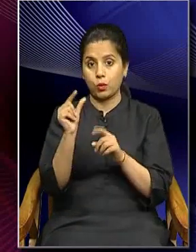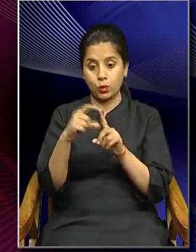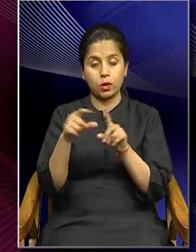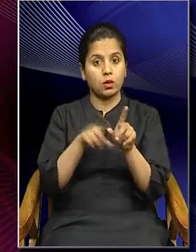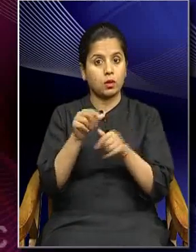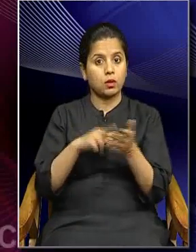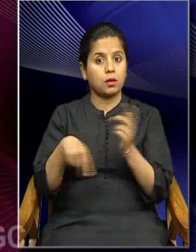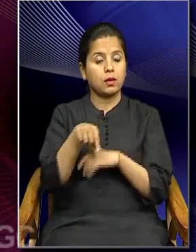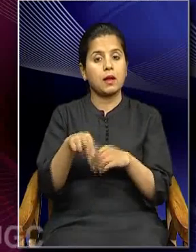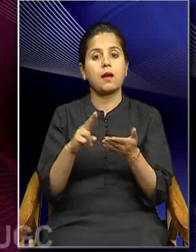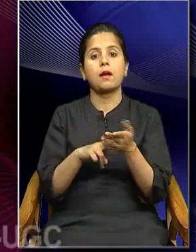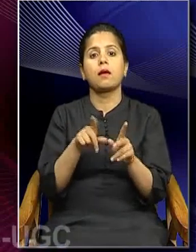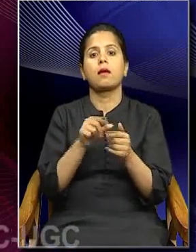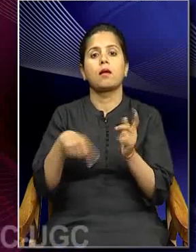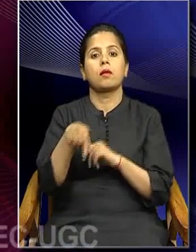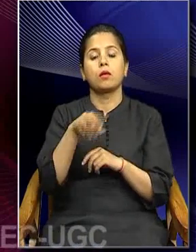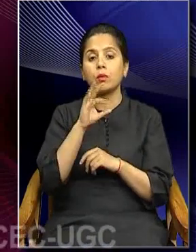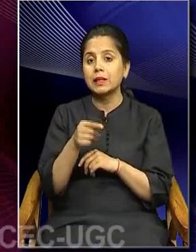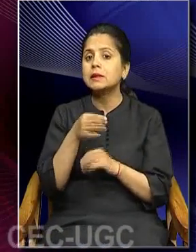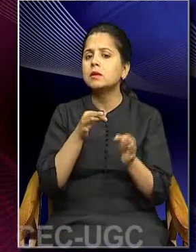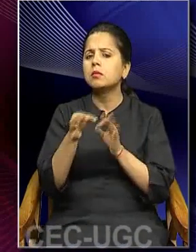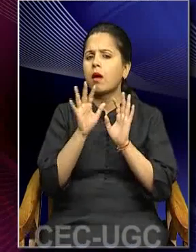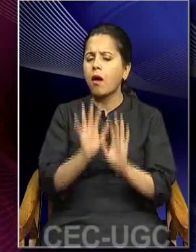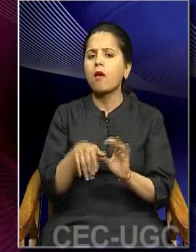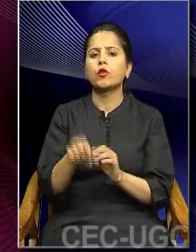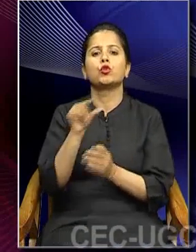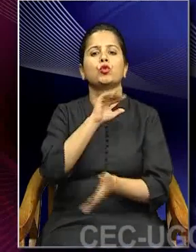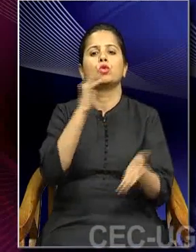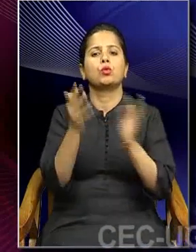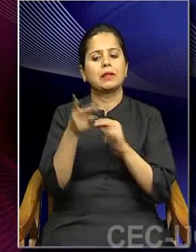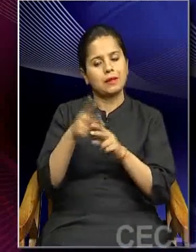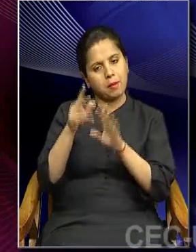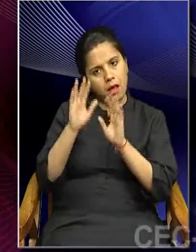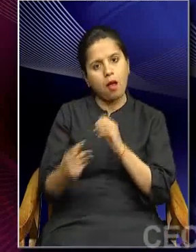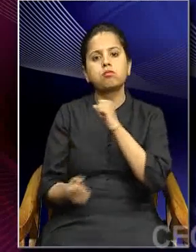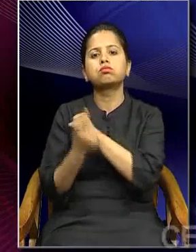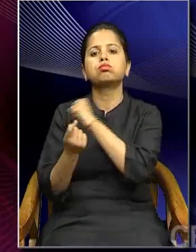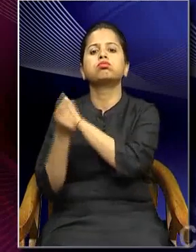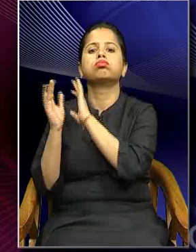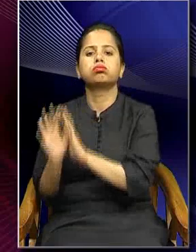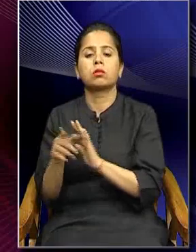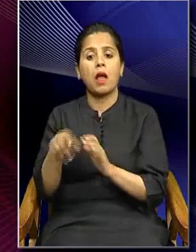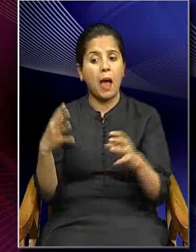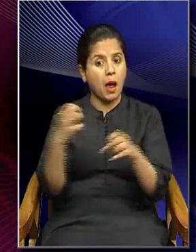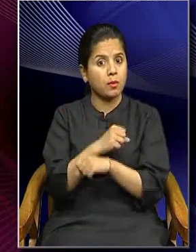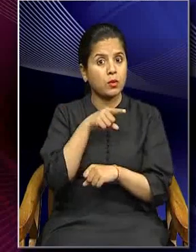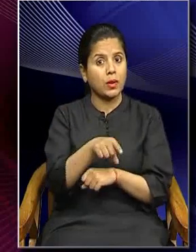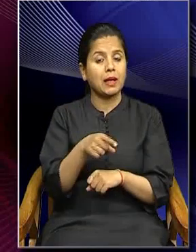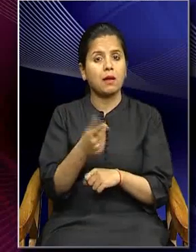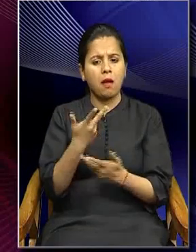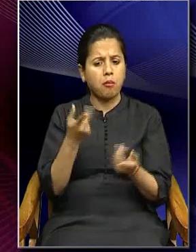a Nayayika, emphatically states that universals do occur even in the absence of